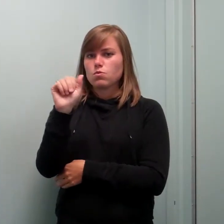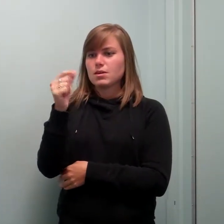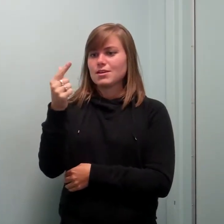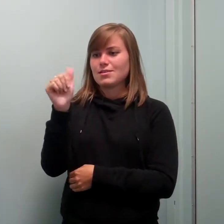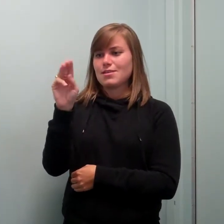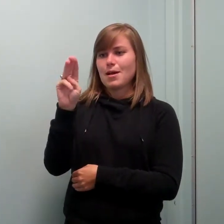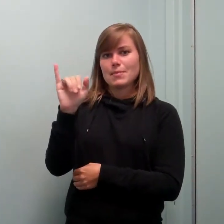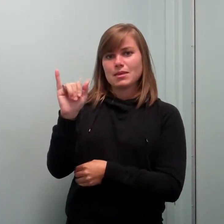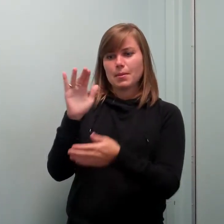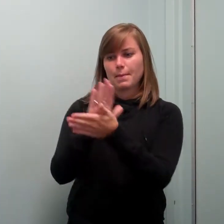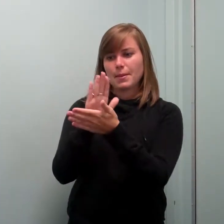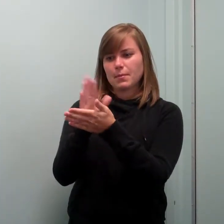box.